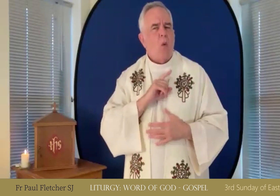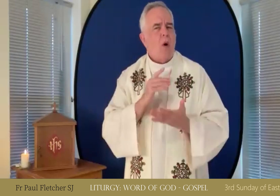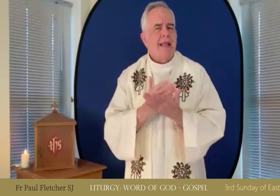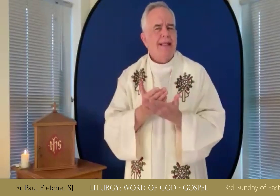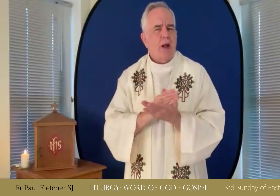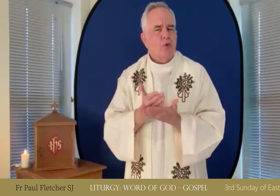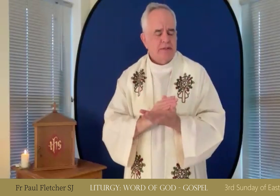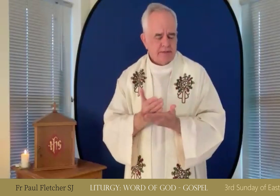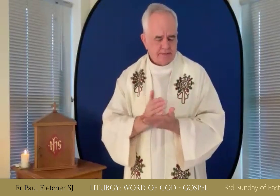Why doubt?